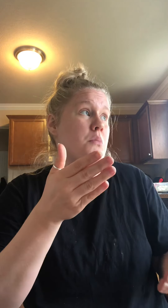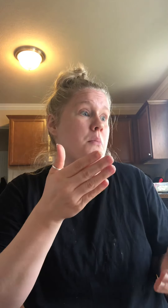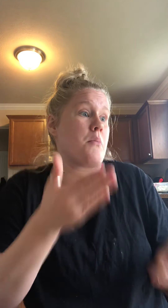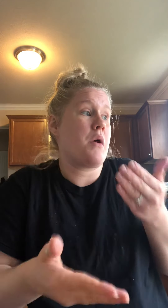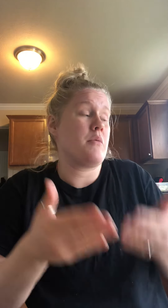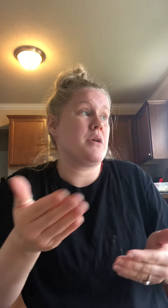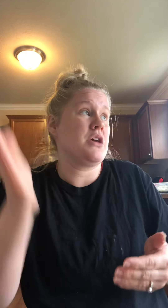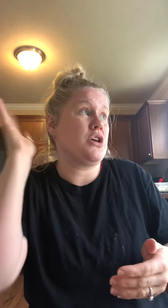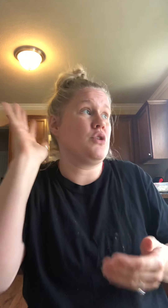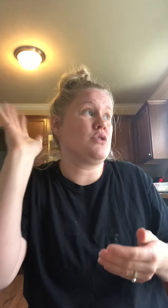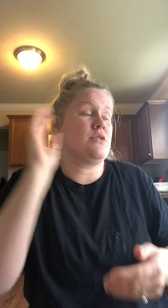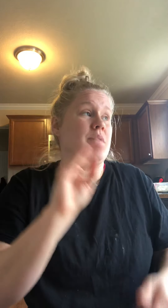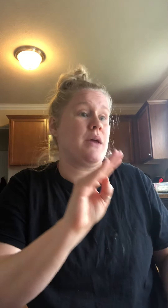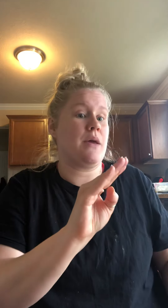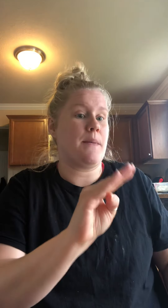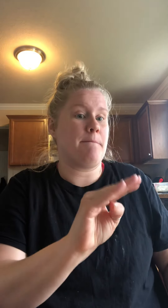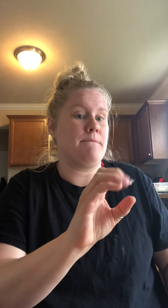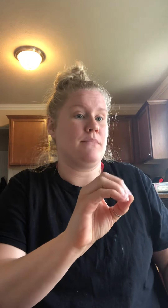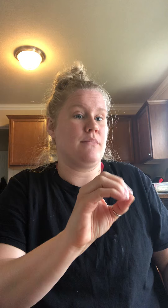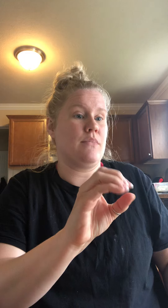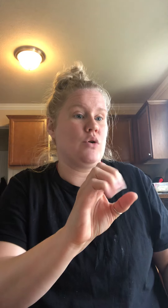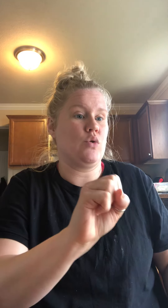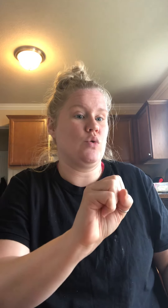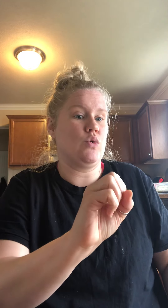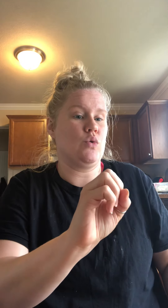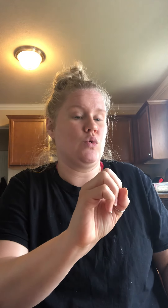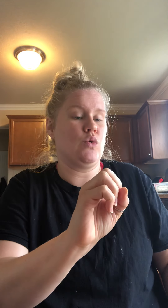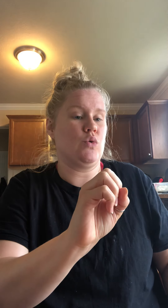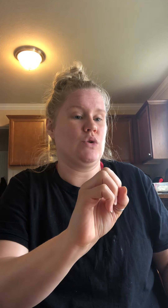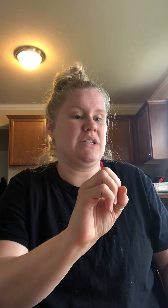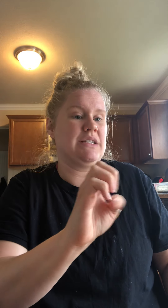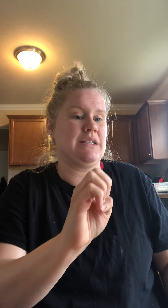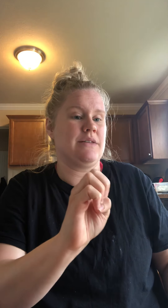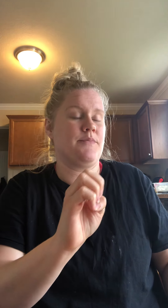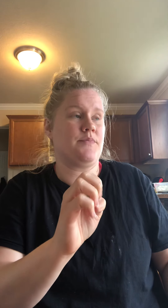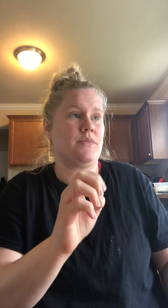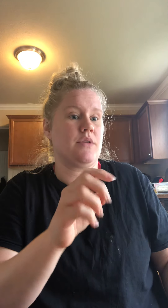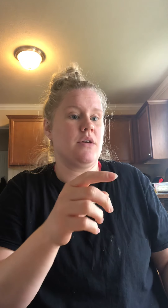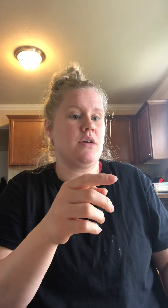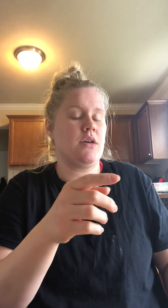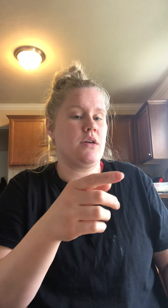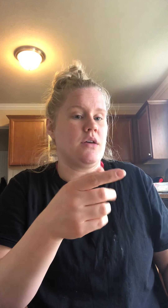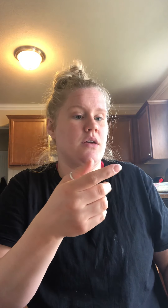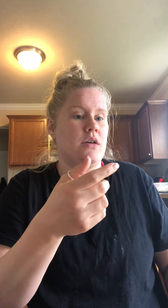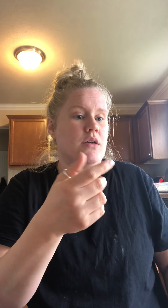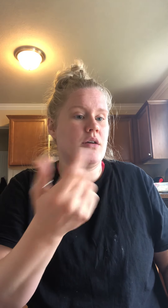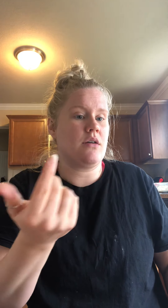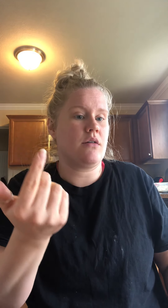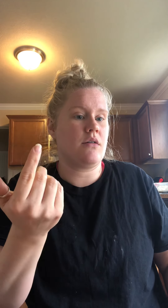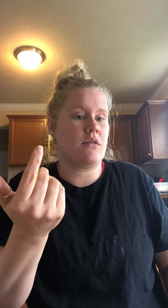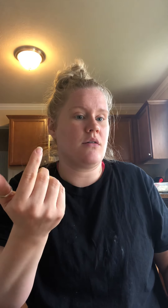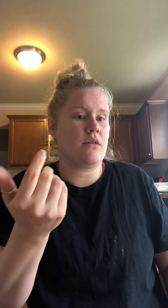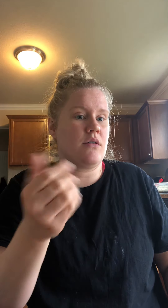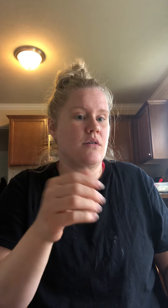because in Frisian, which is the closest cousin to English, the word for mouse still is moose.